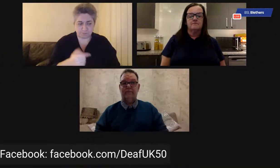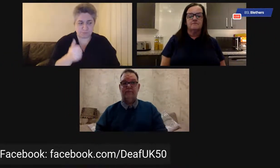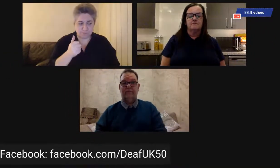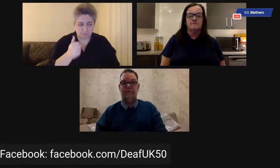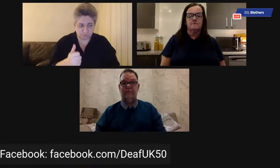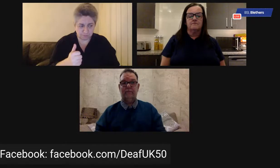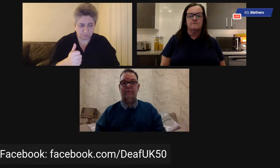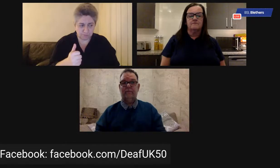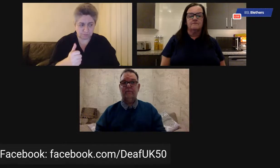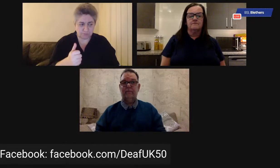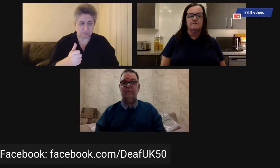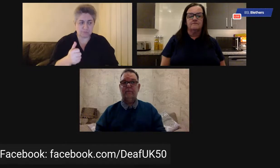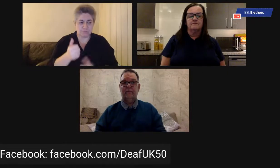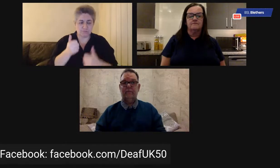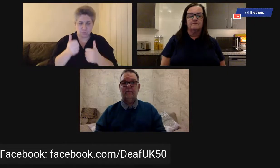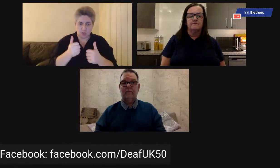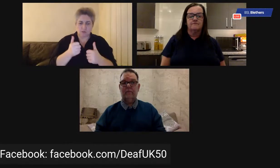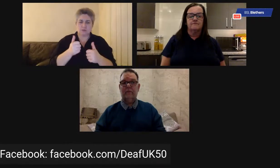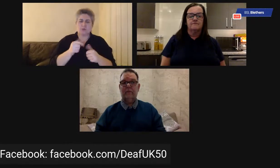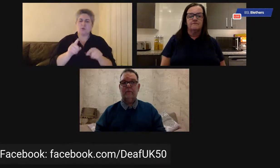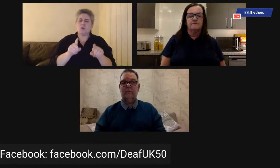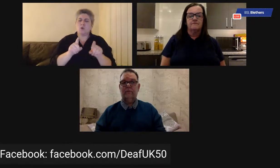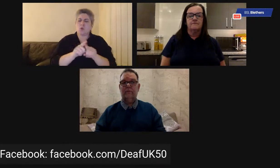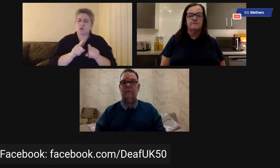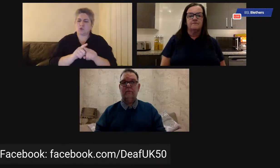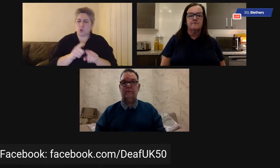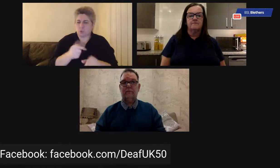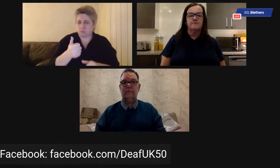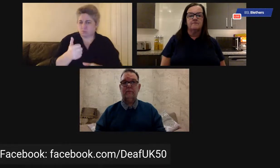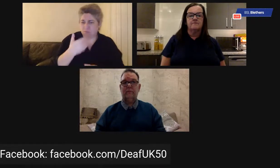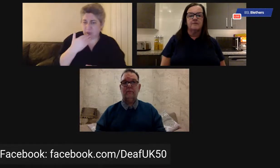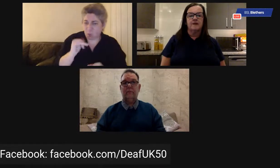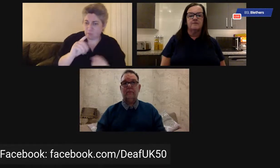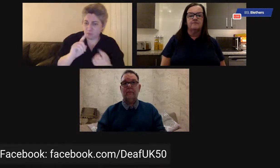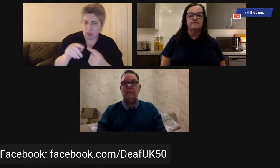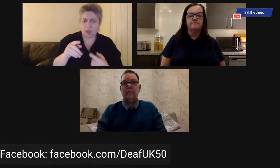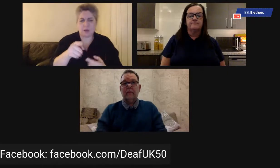it. So that's the link for your Facebook page. Wonderful.